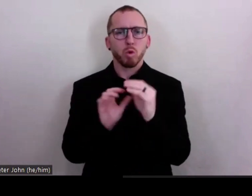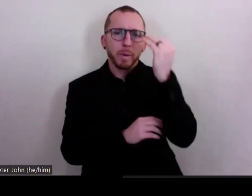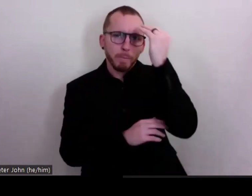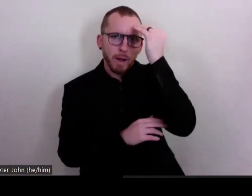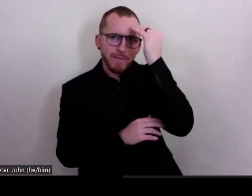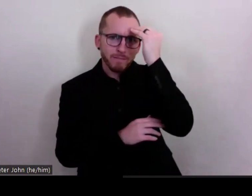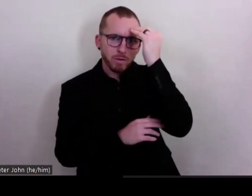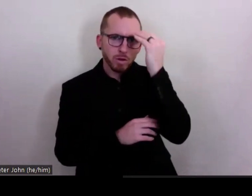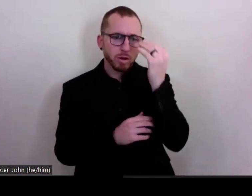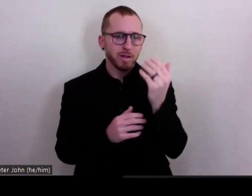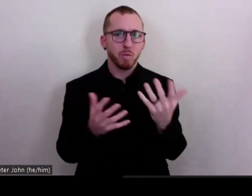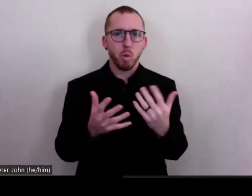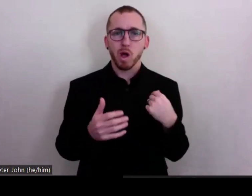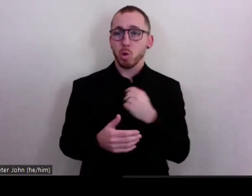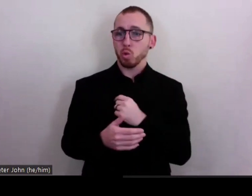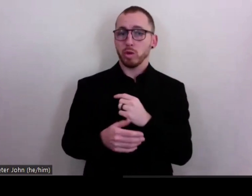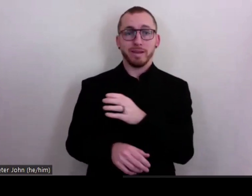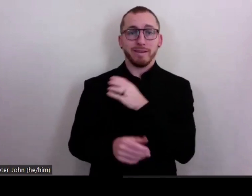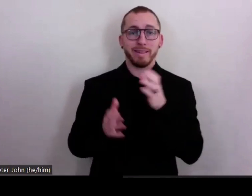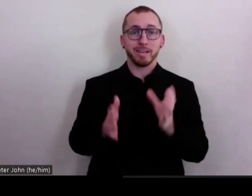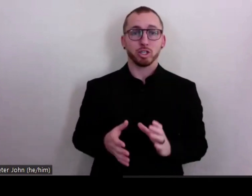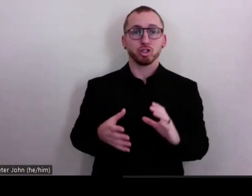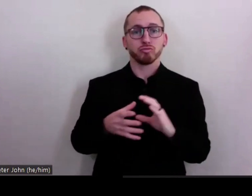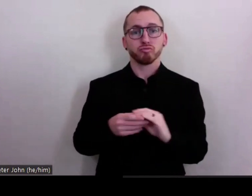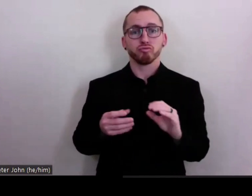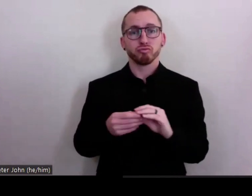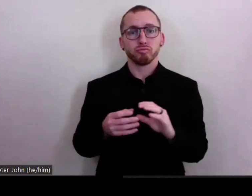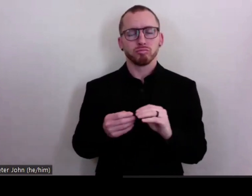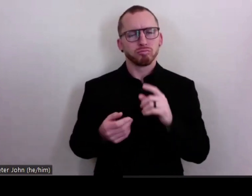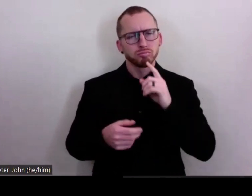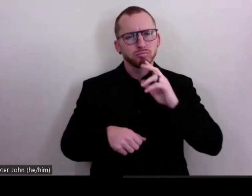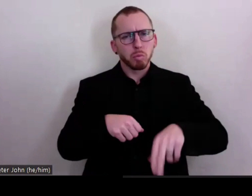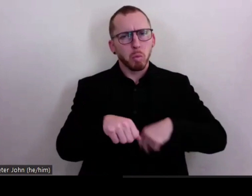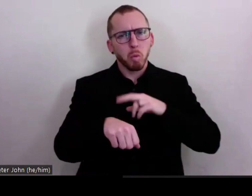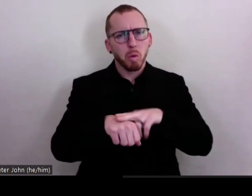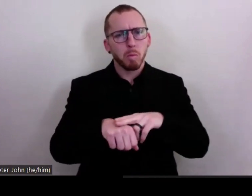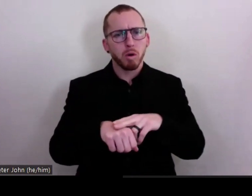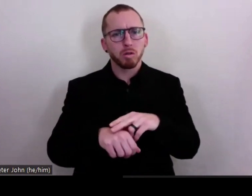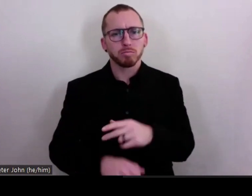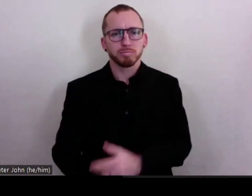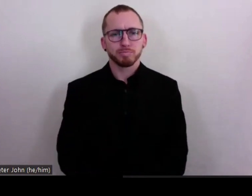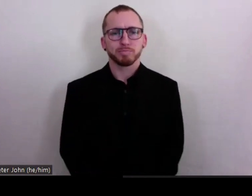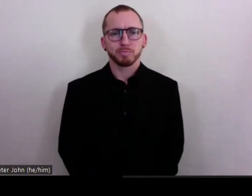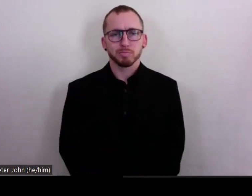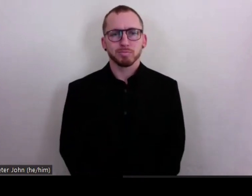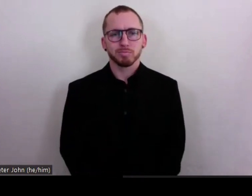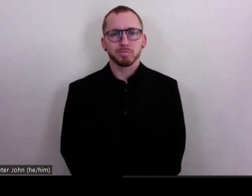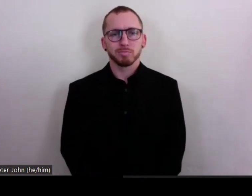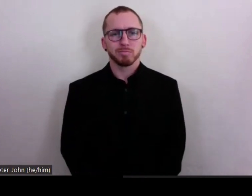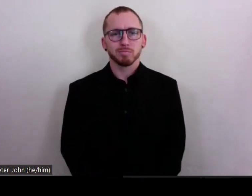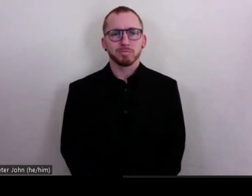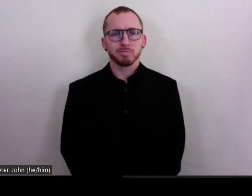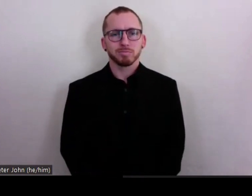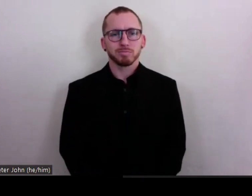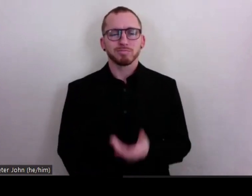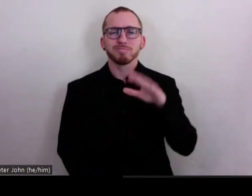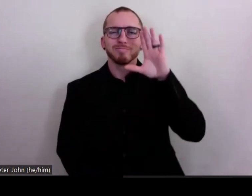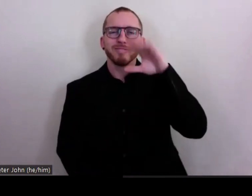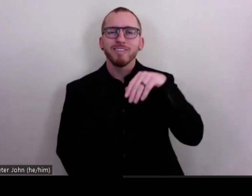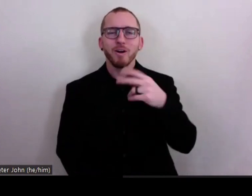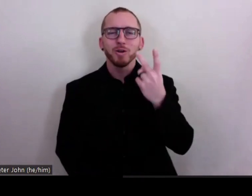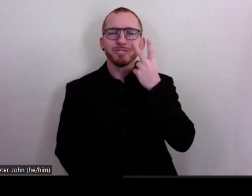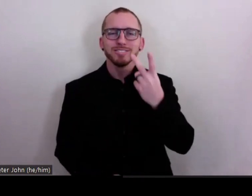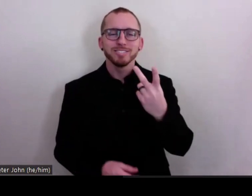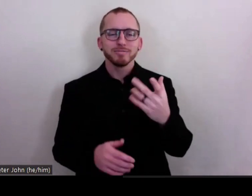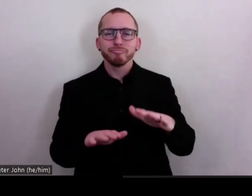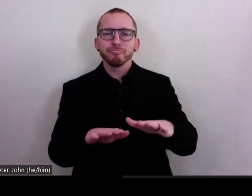language that we're using, because it's very normal. It's a societal thing. Oh, I mean, when you see little